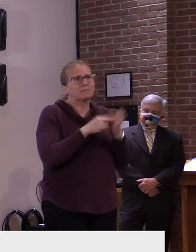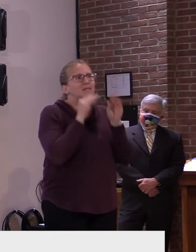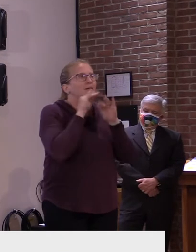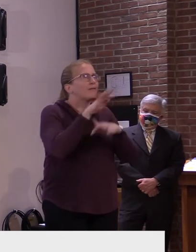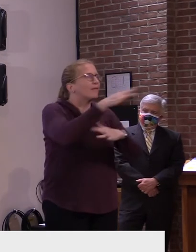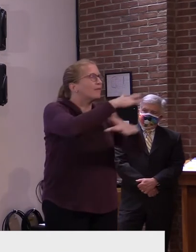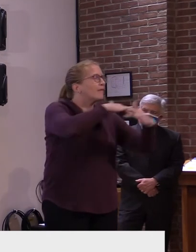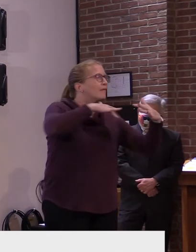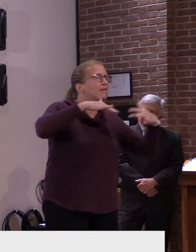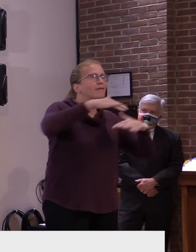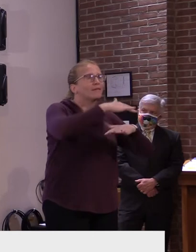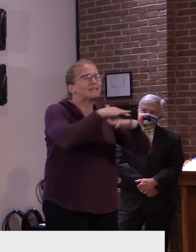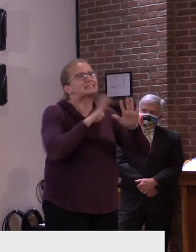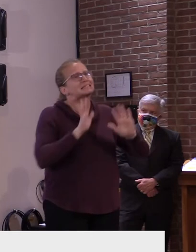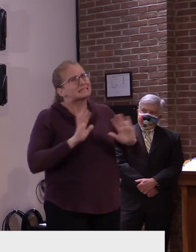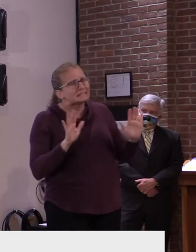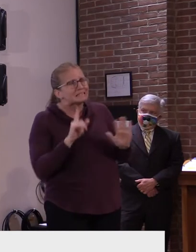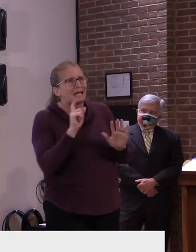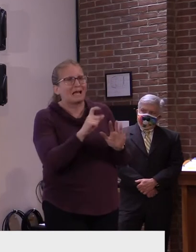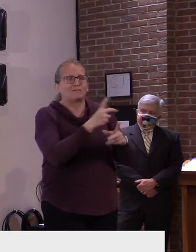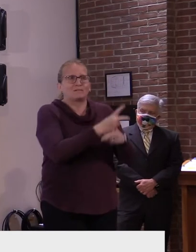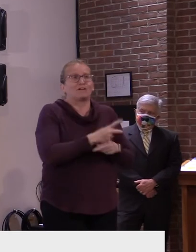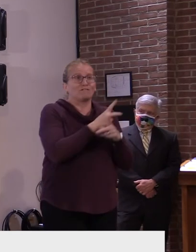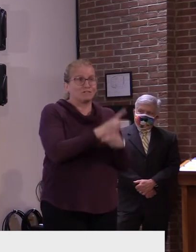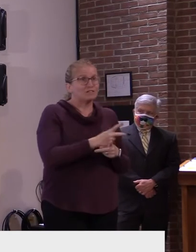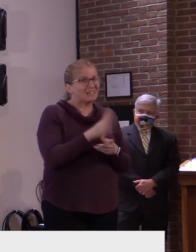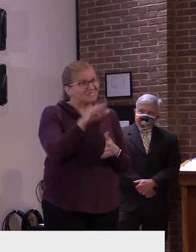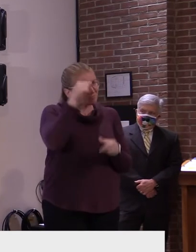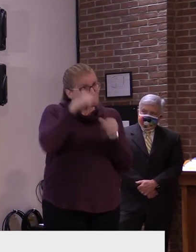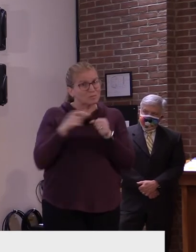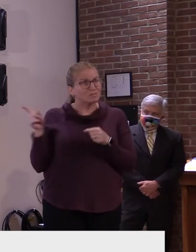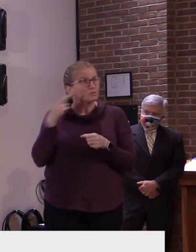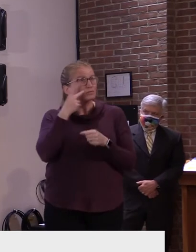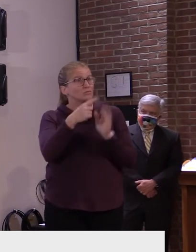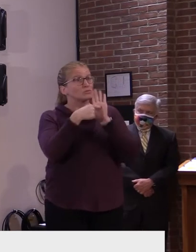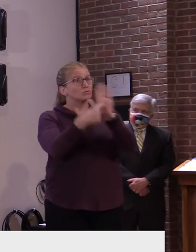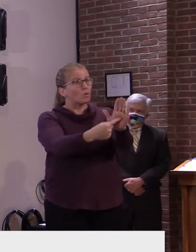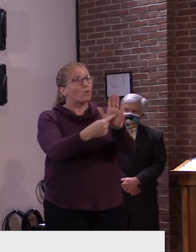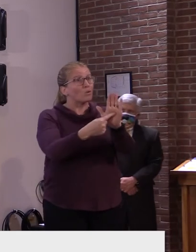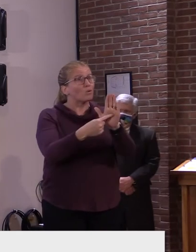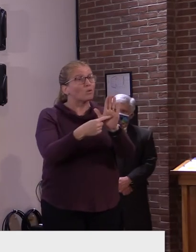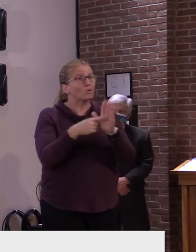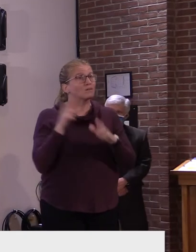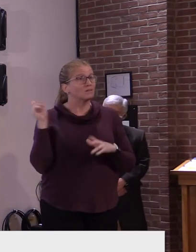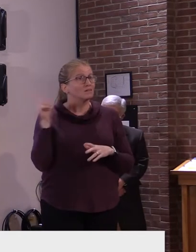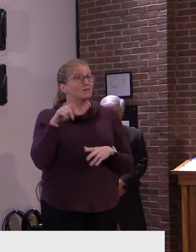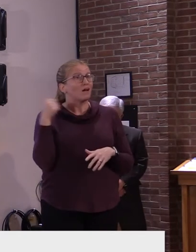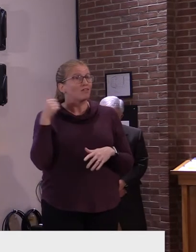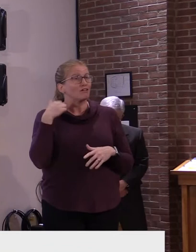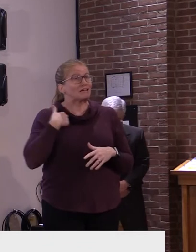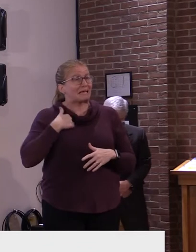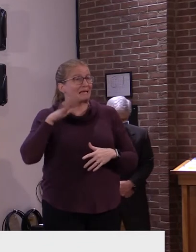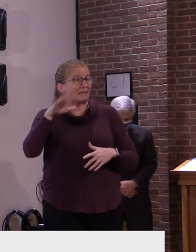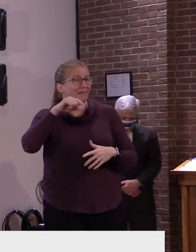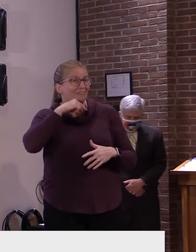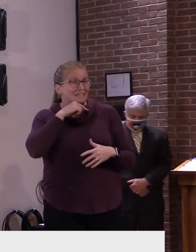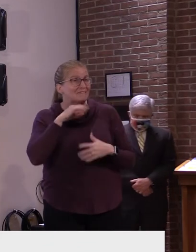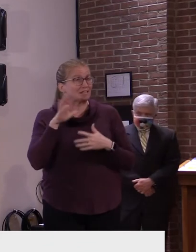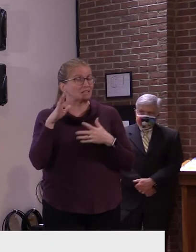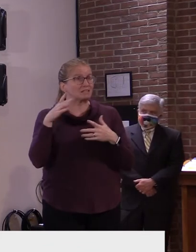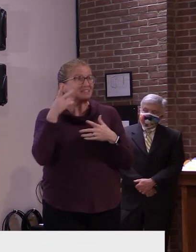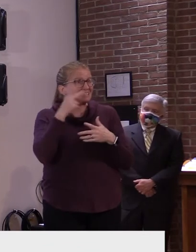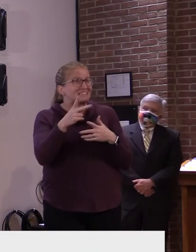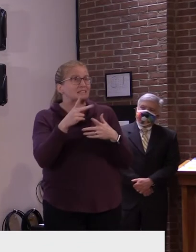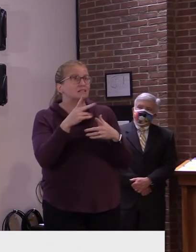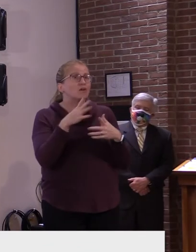our neighbors to the north regarding the canadian thanksgiving data which i find quite compelling we must